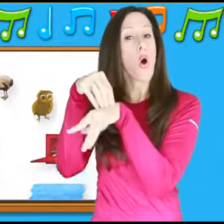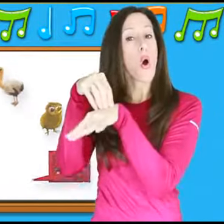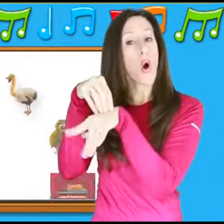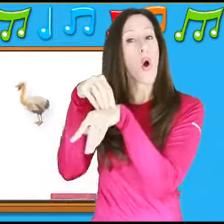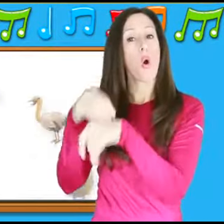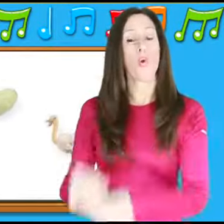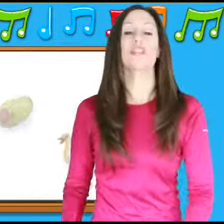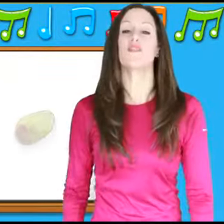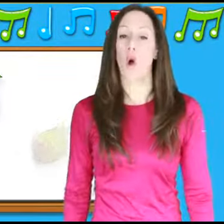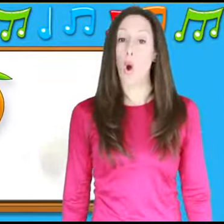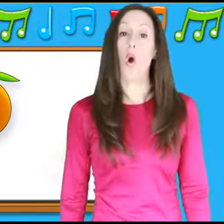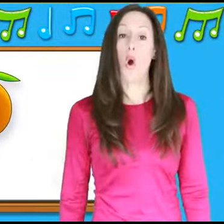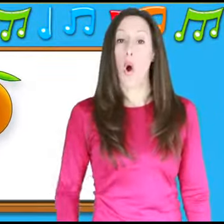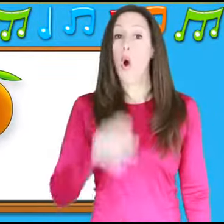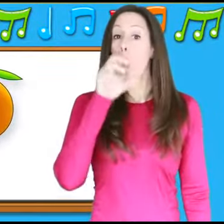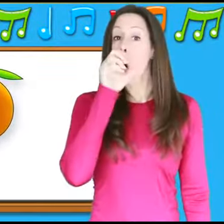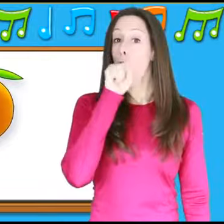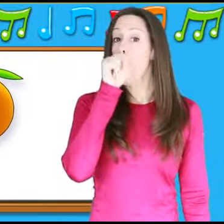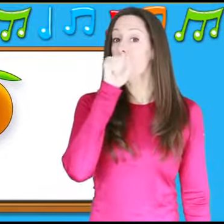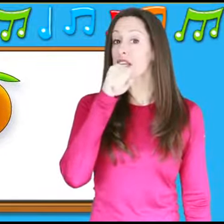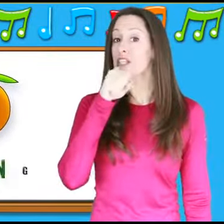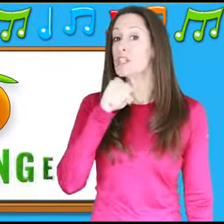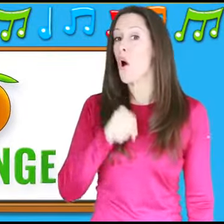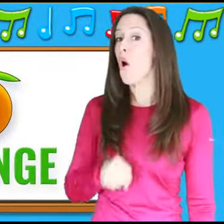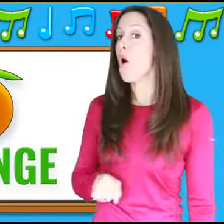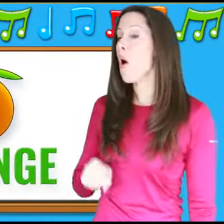is for O, O, Orange O